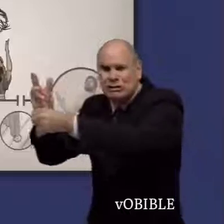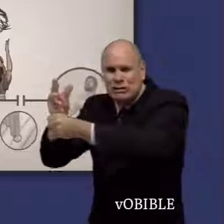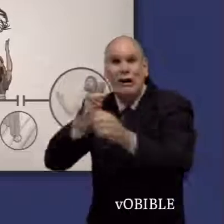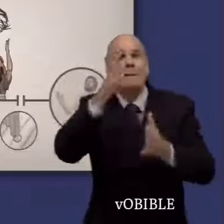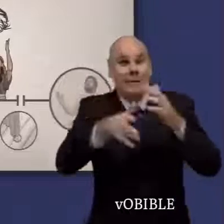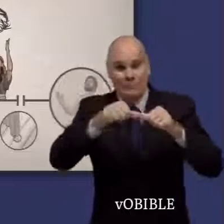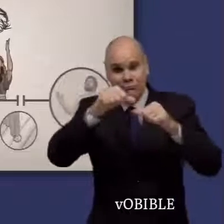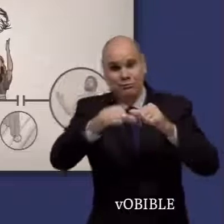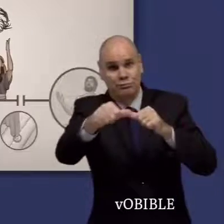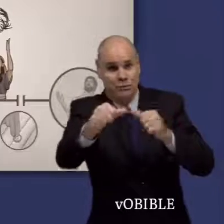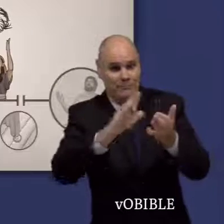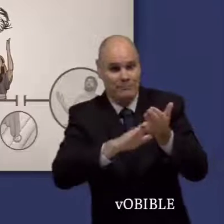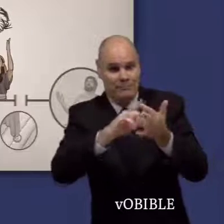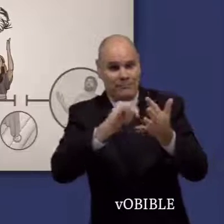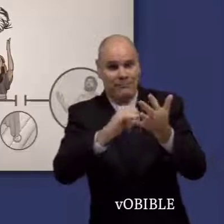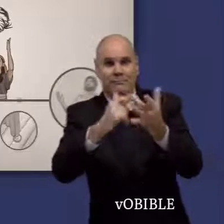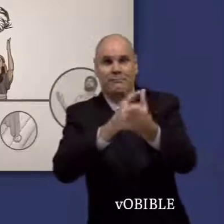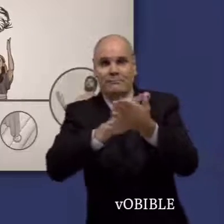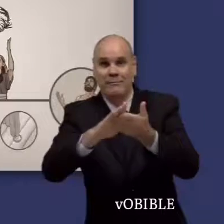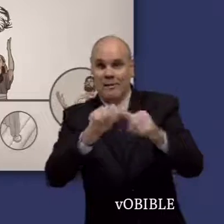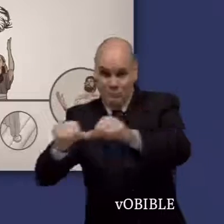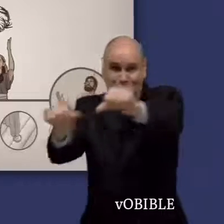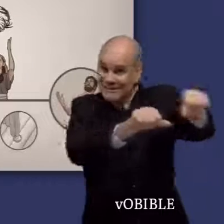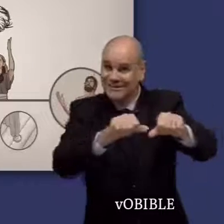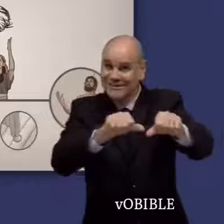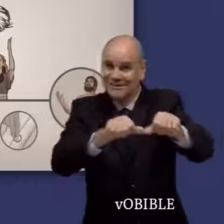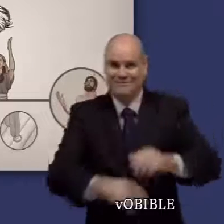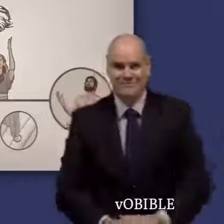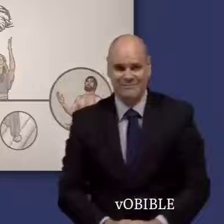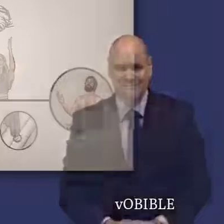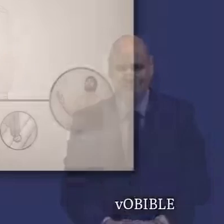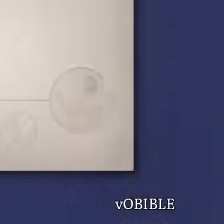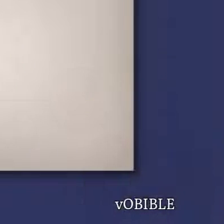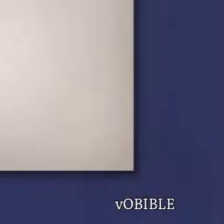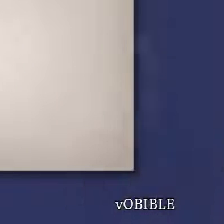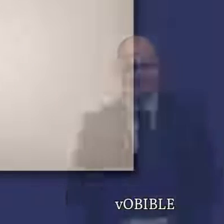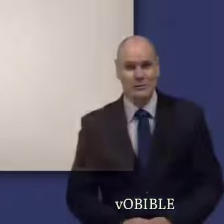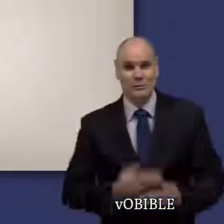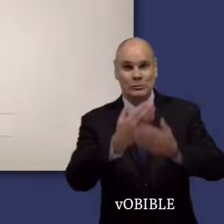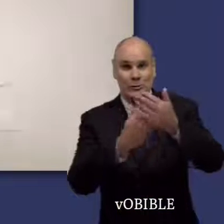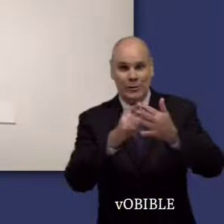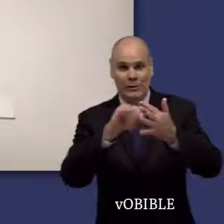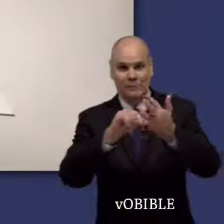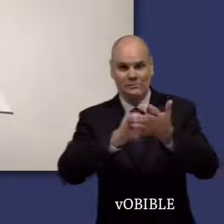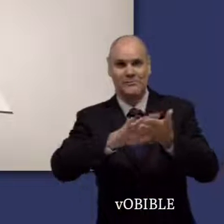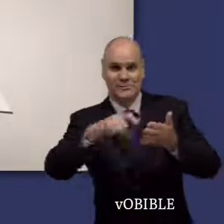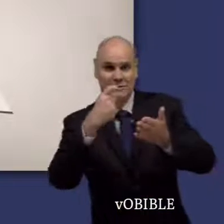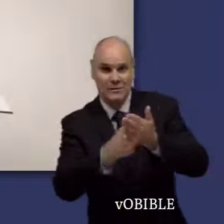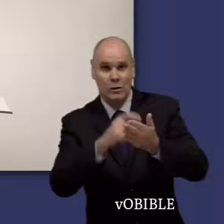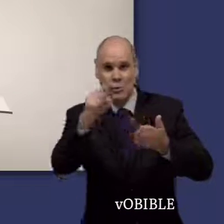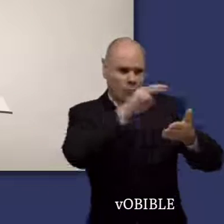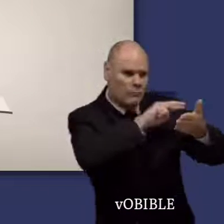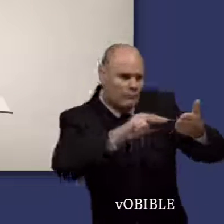Jehovah gave the Jews a great victory and preserved the family line leading to the Messiah. As you read